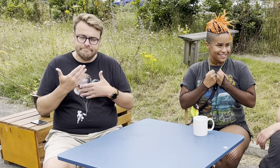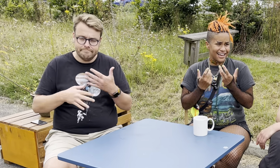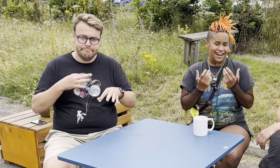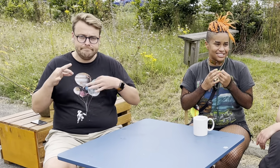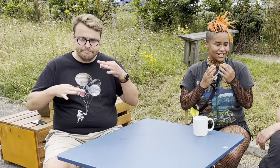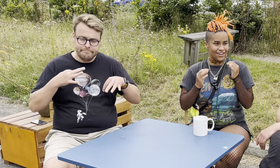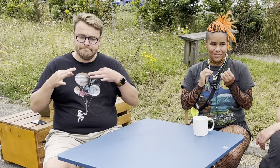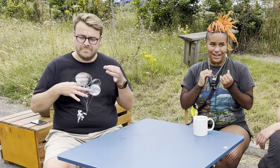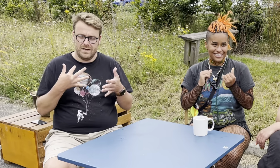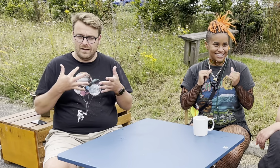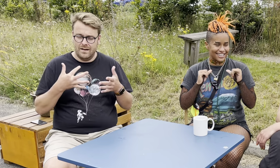yeah, I can't wait